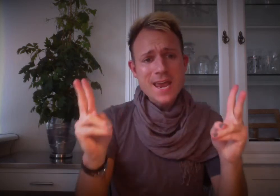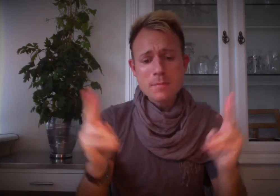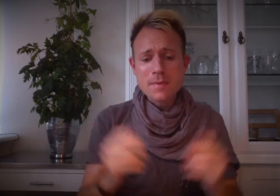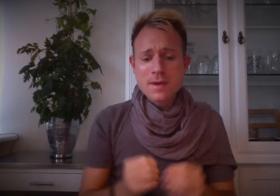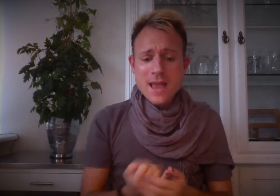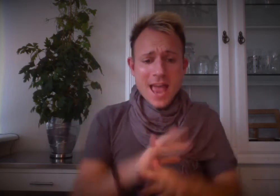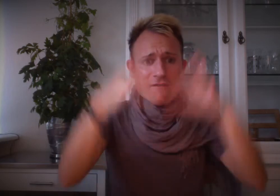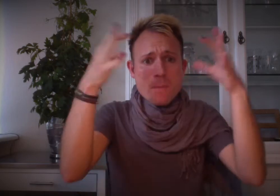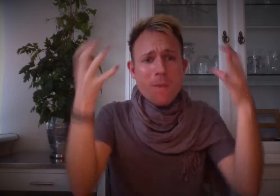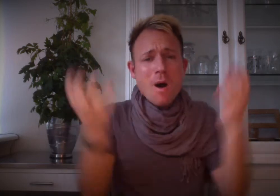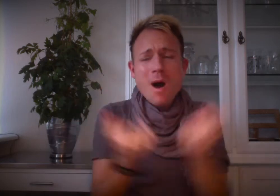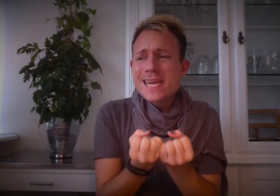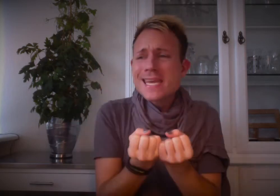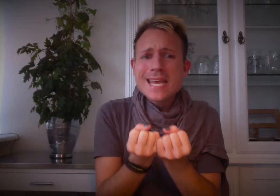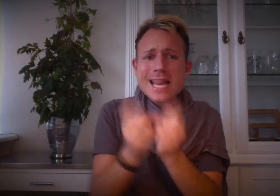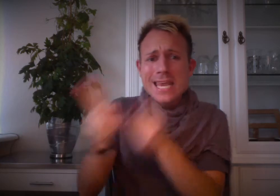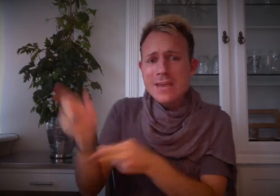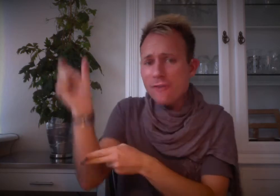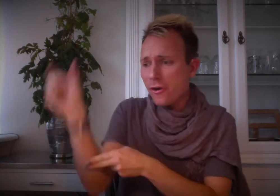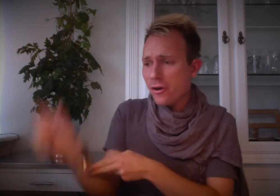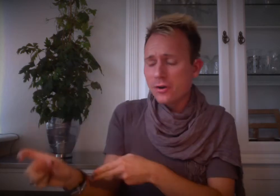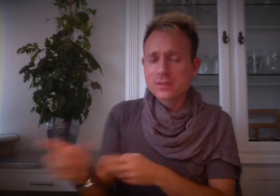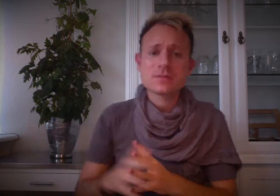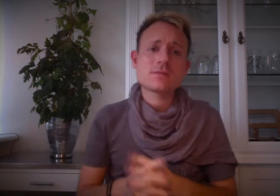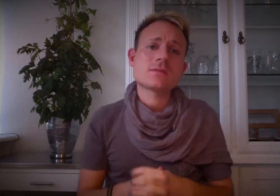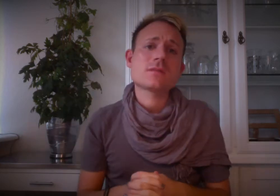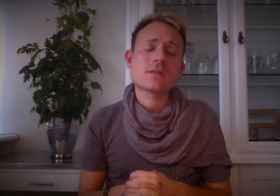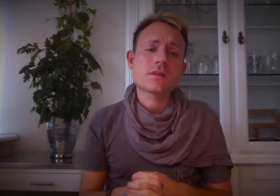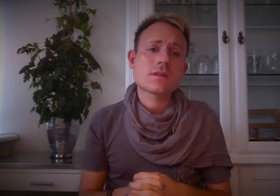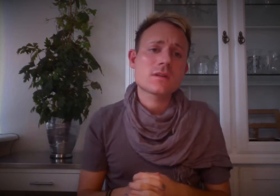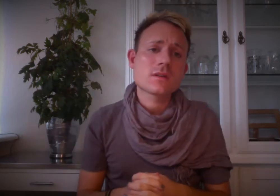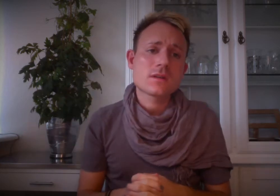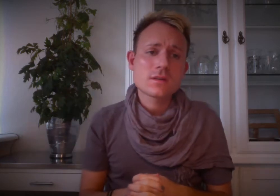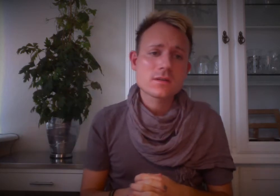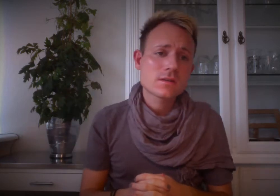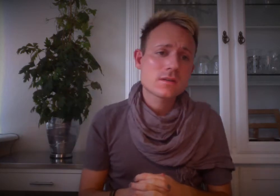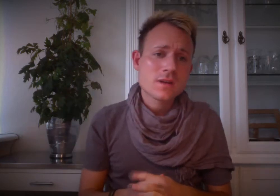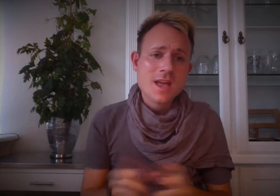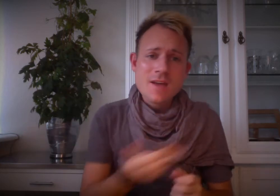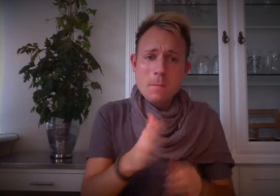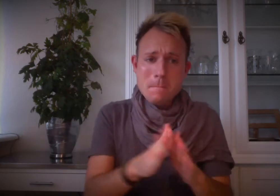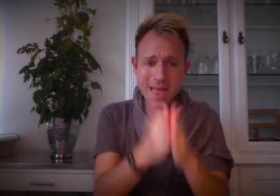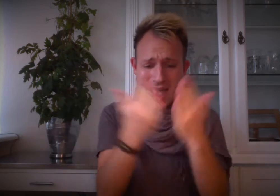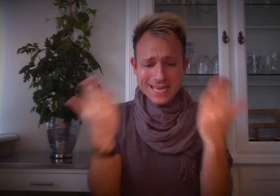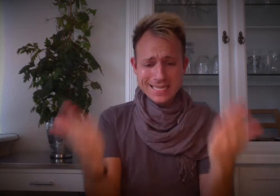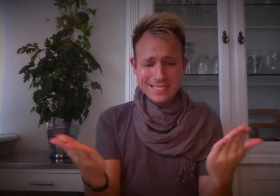if everybody leaves her And every magazine